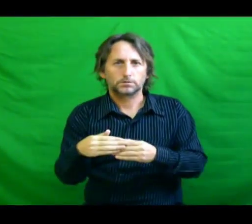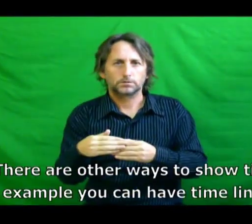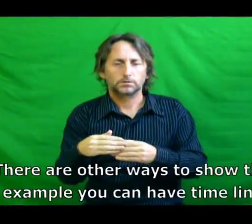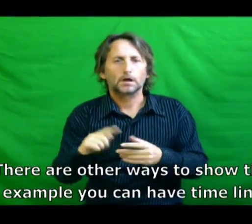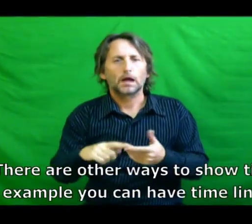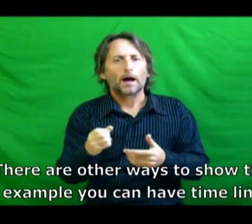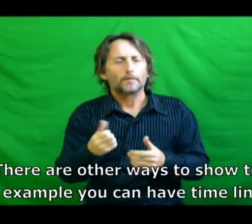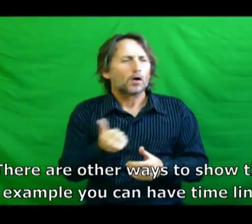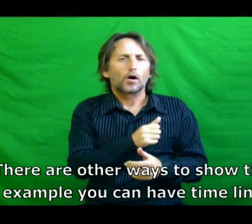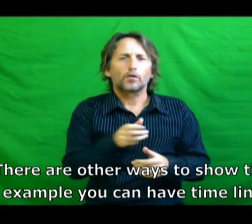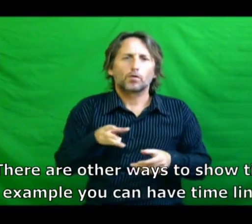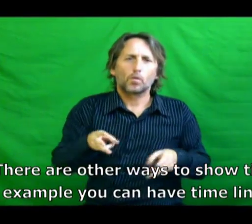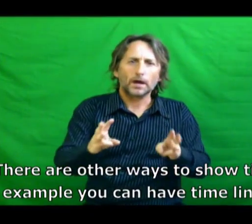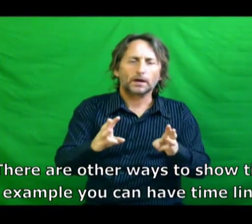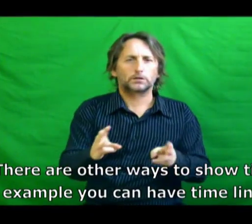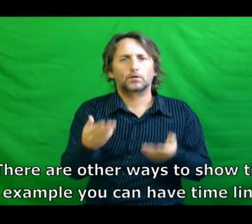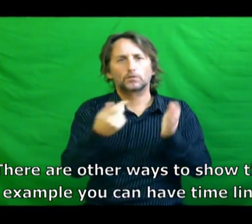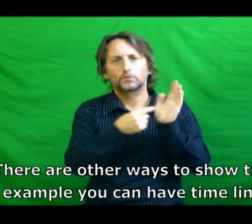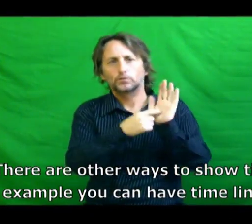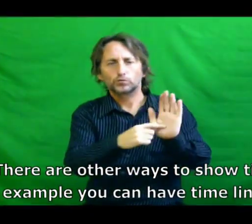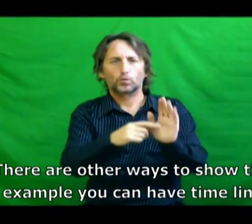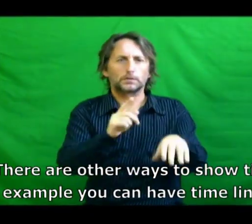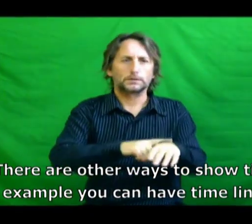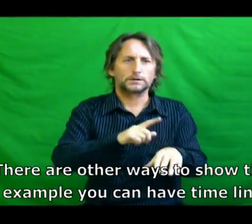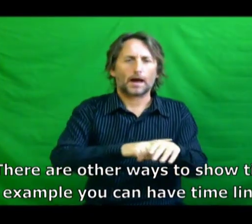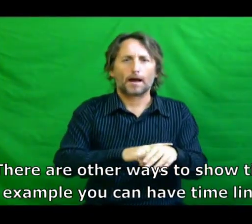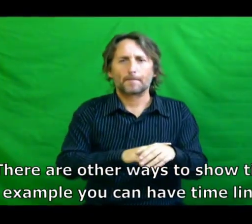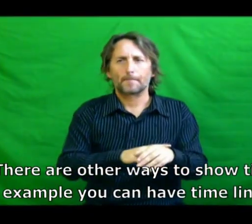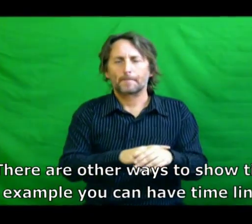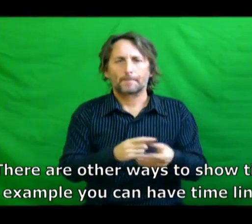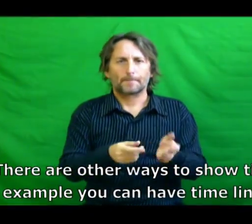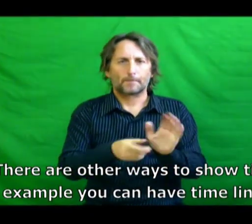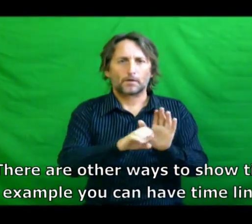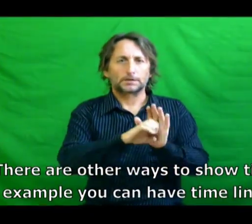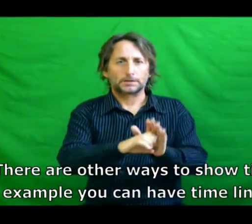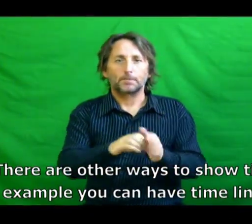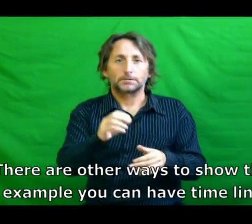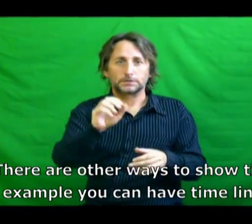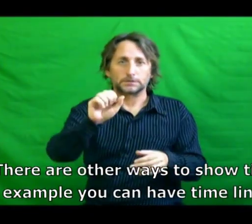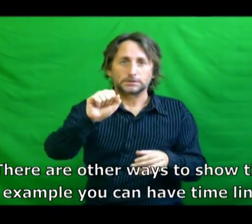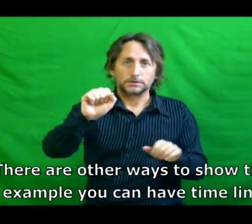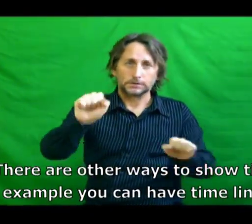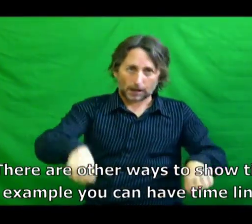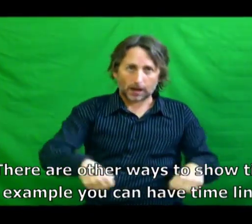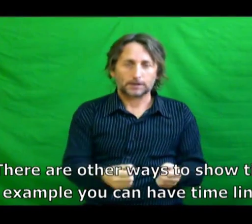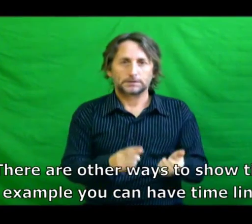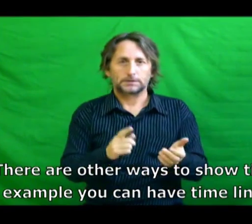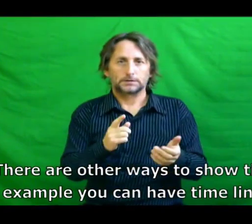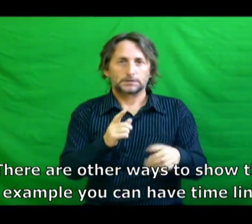going from back to front and forward. There are other ways to show time. For example, you can have timelines